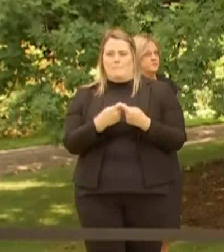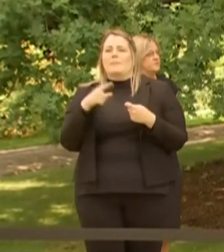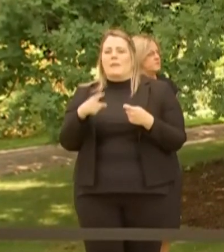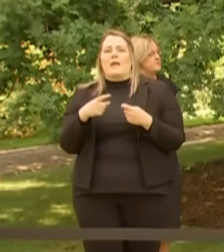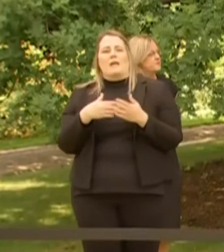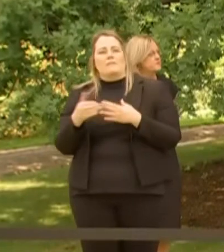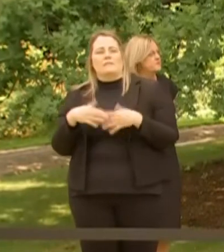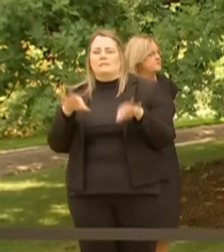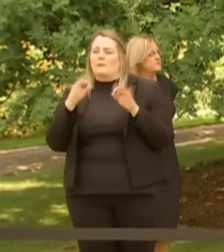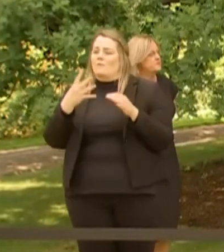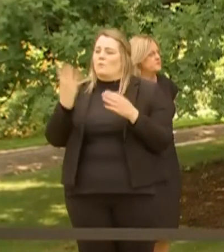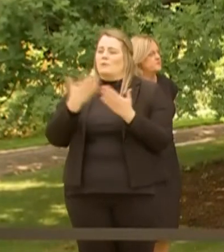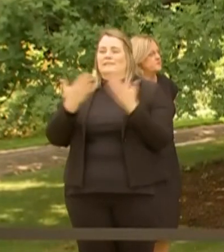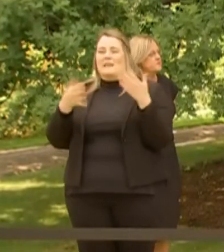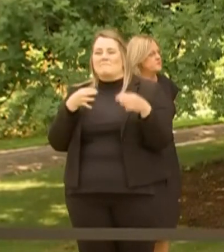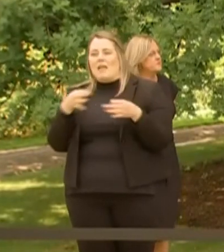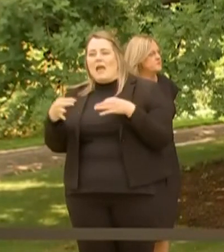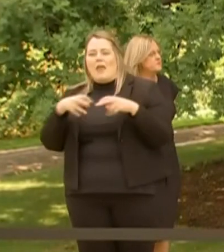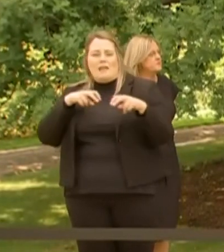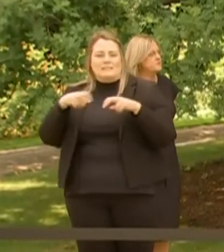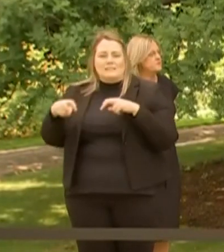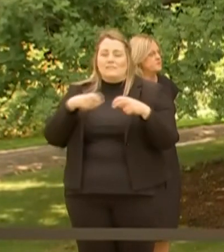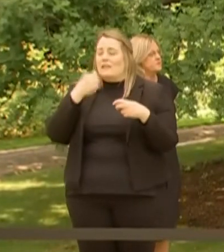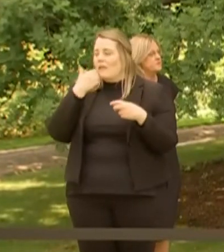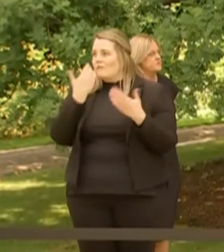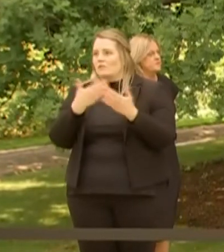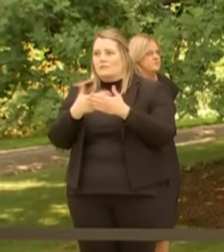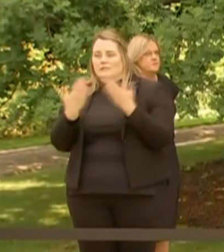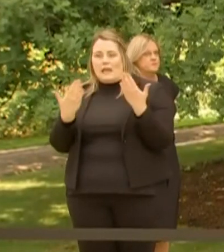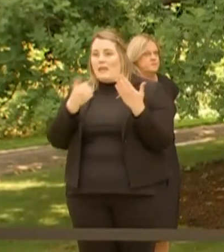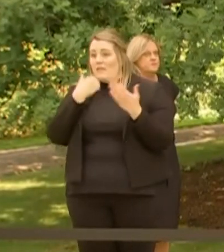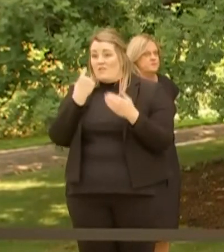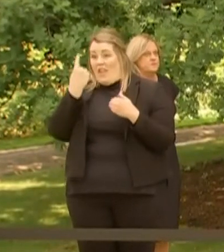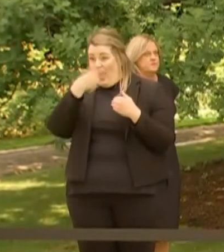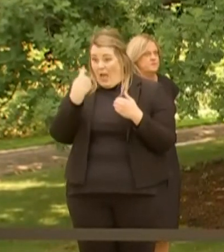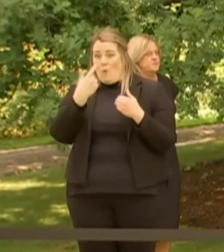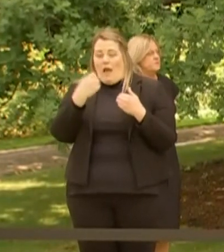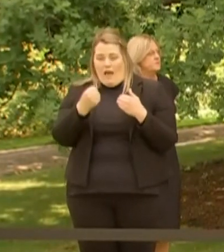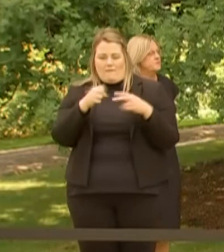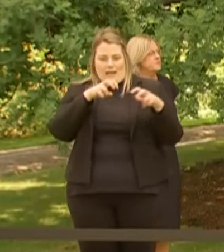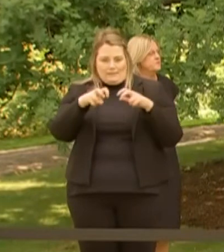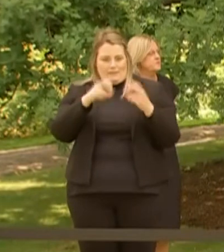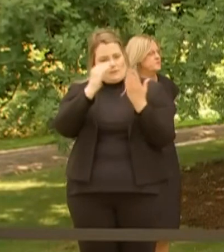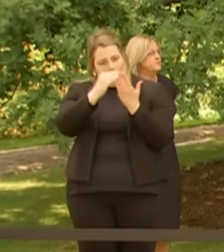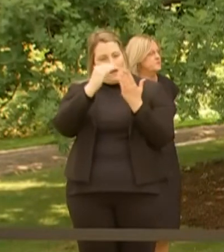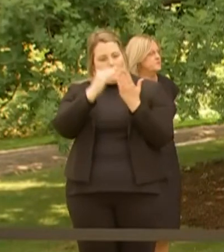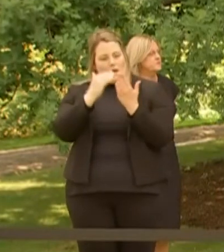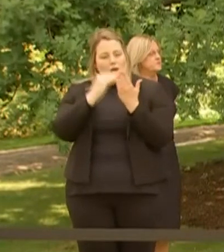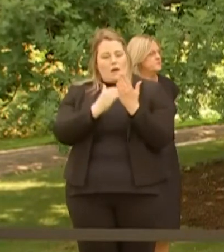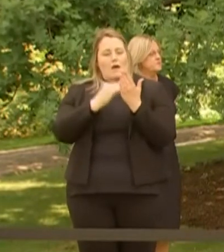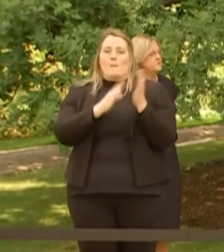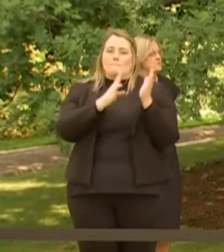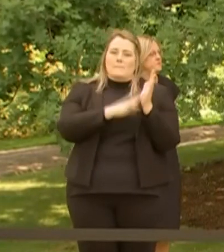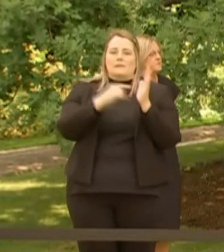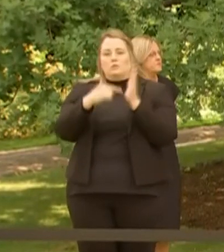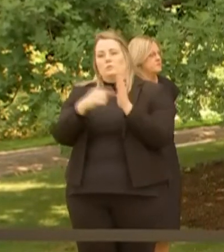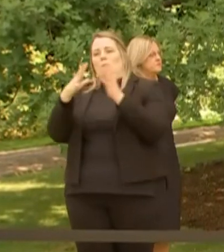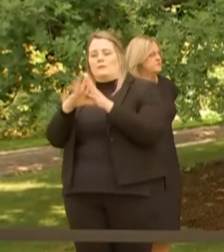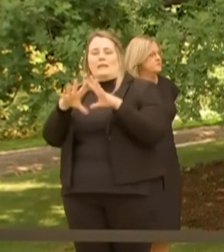package for residents. So every day, every hour, there is an activity in which people can engage with, and they include everything